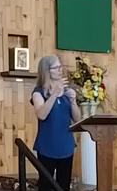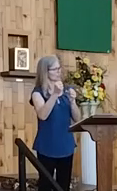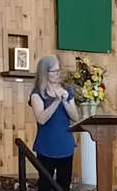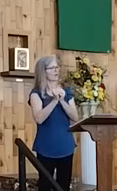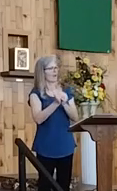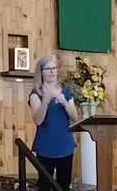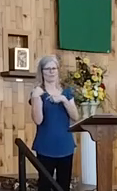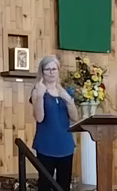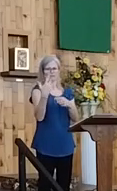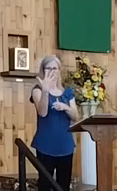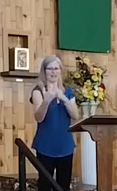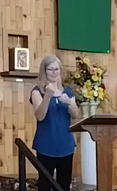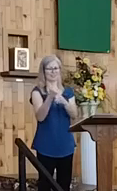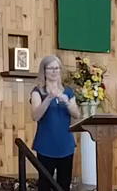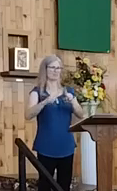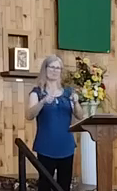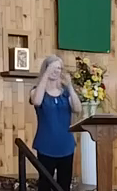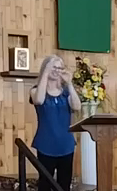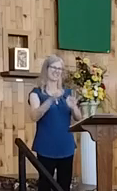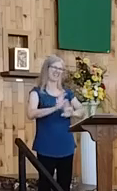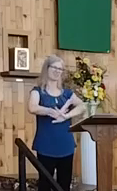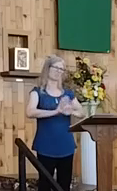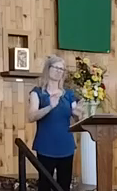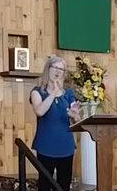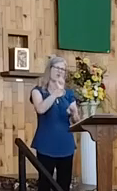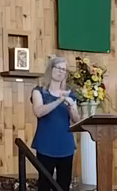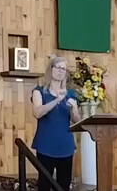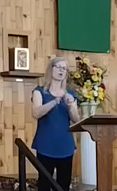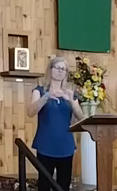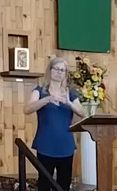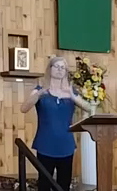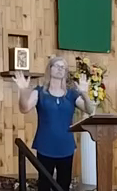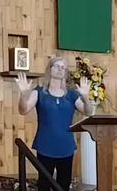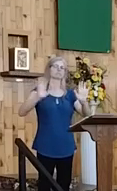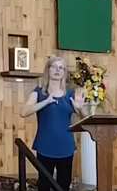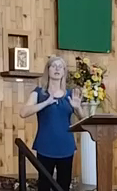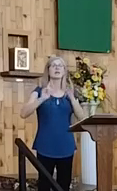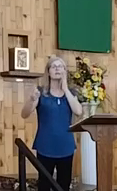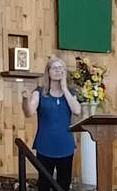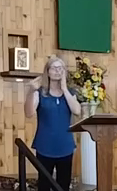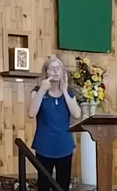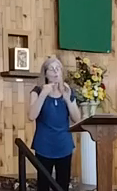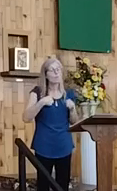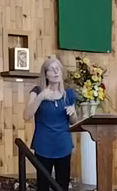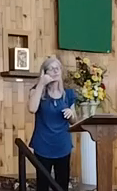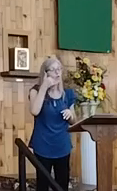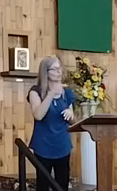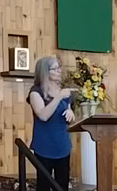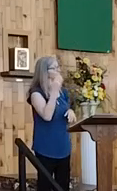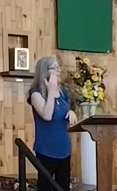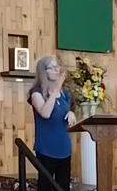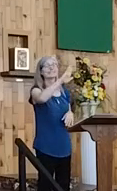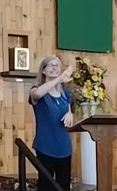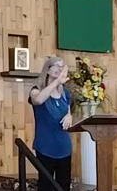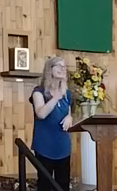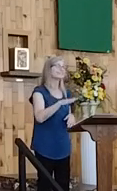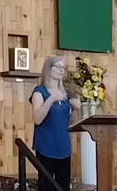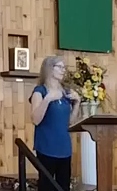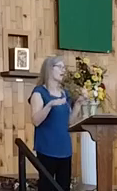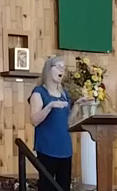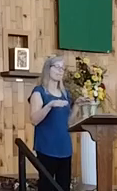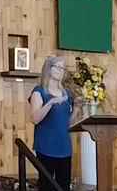time. And she just told me on the phone, she said, you know, you can never give up, Bob.